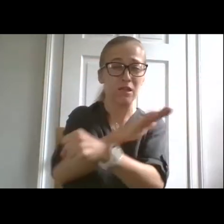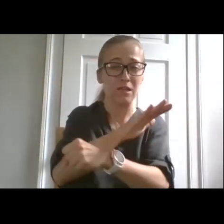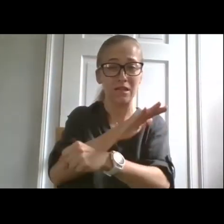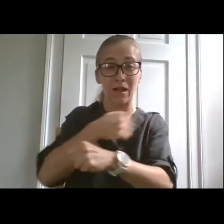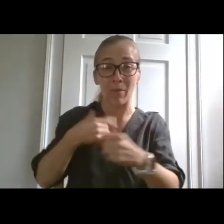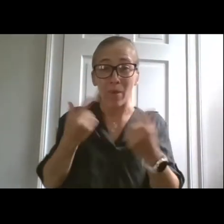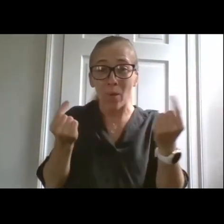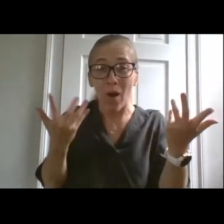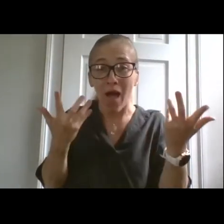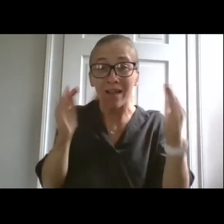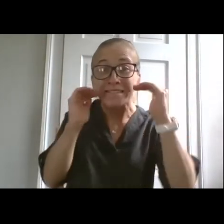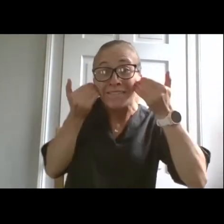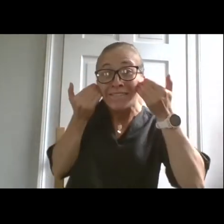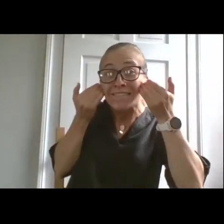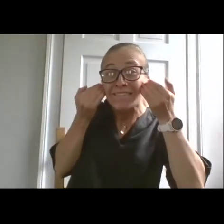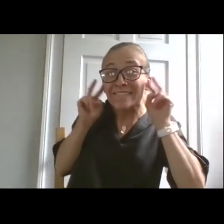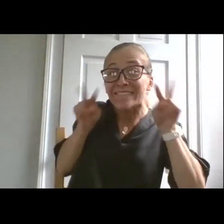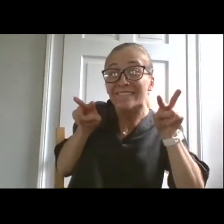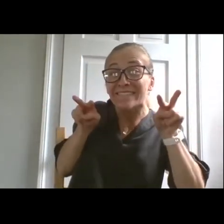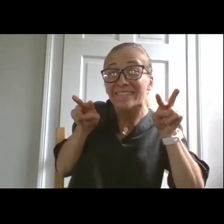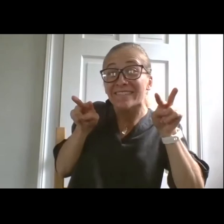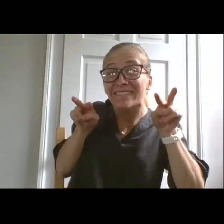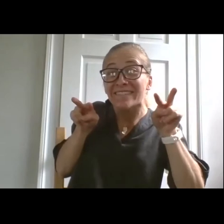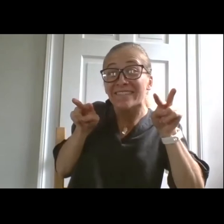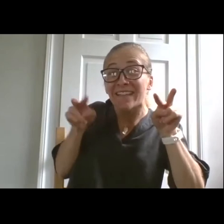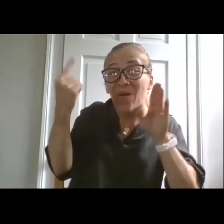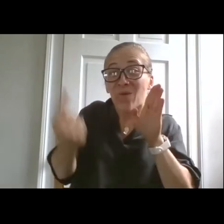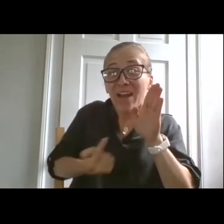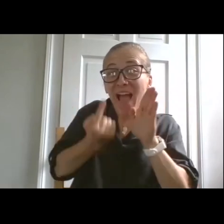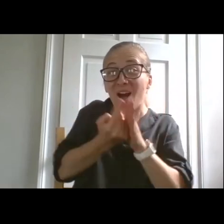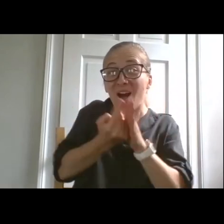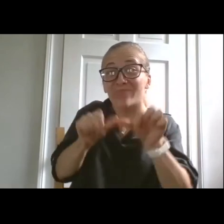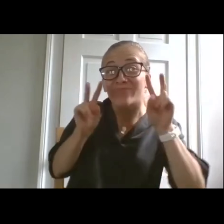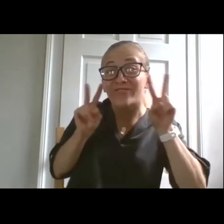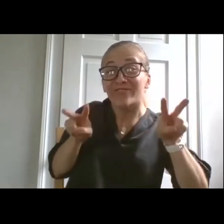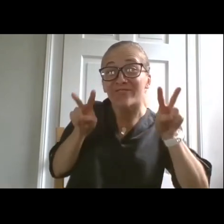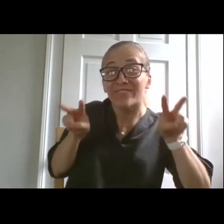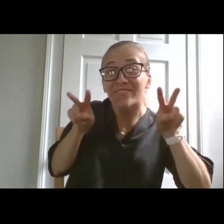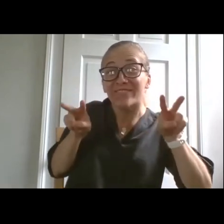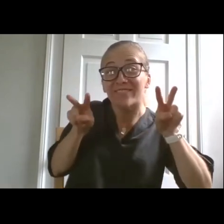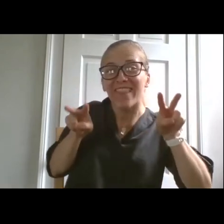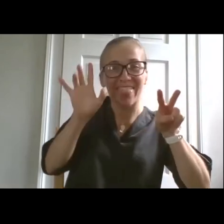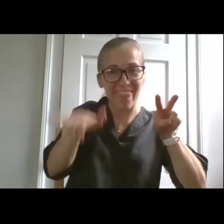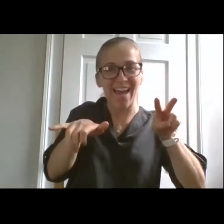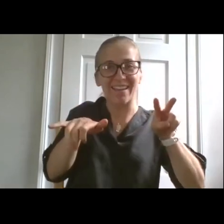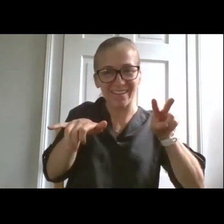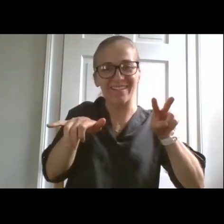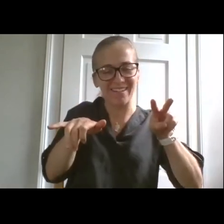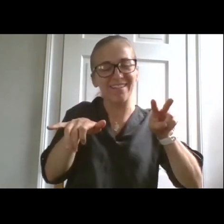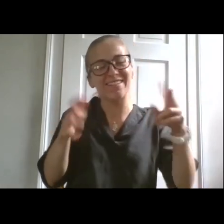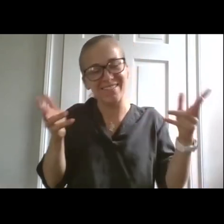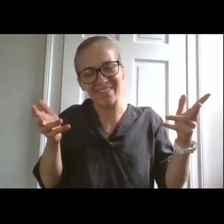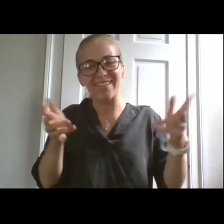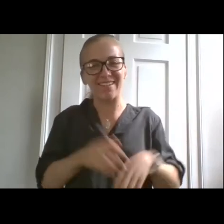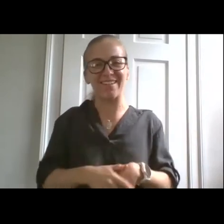him like an idiot from across the room for an hour. That's what I did instead. So there's a